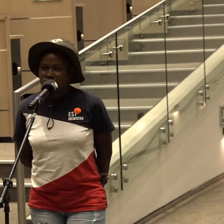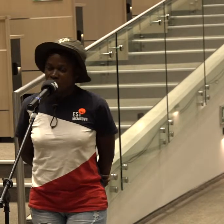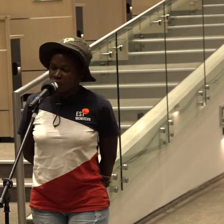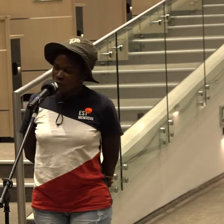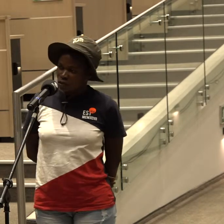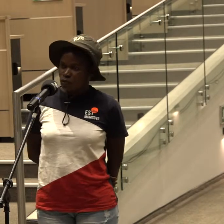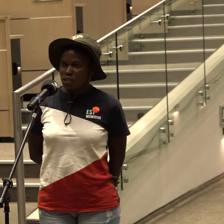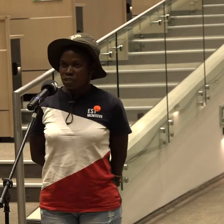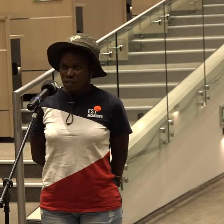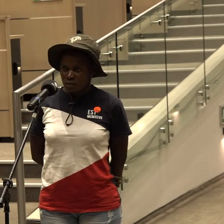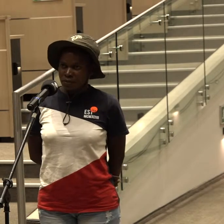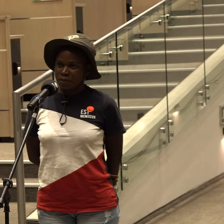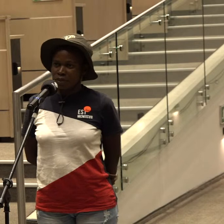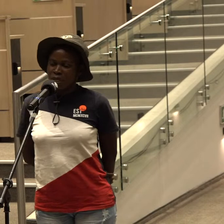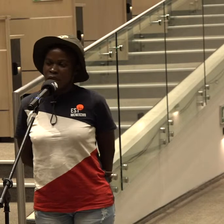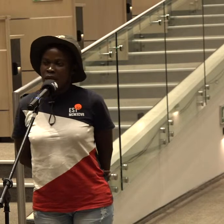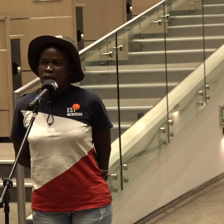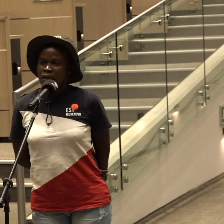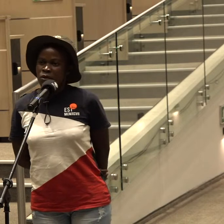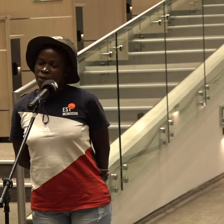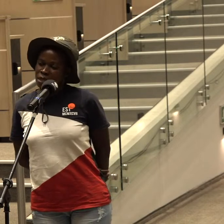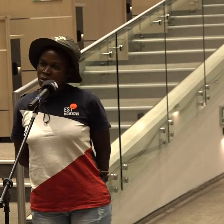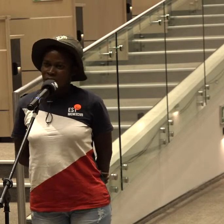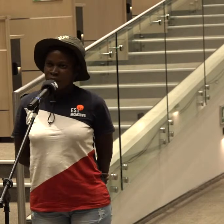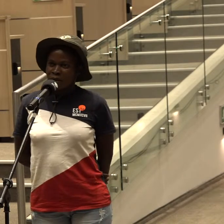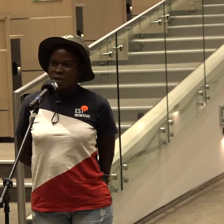15 to 16.